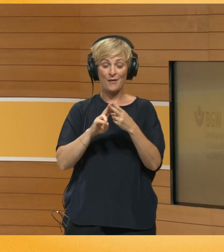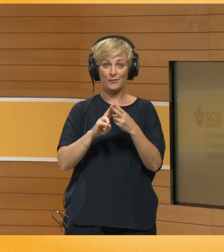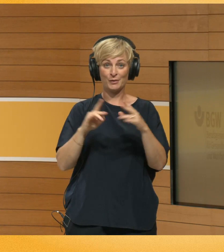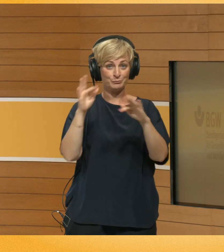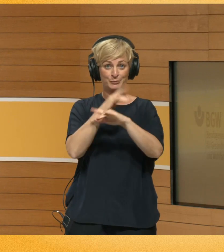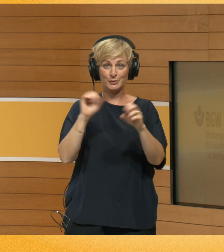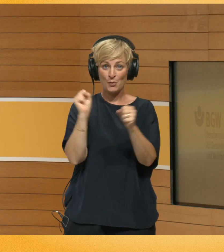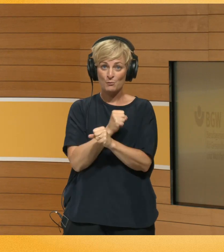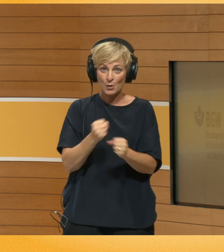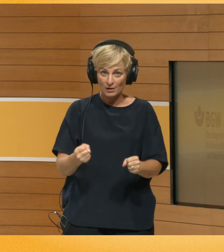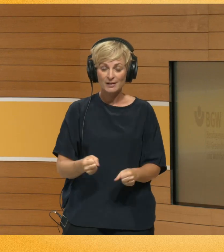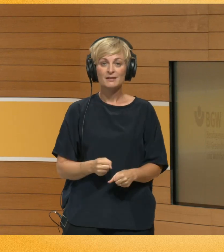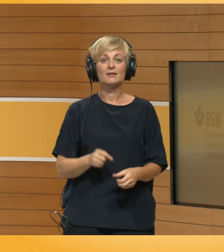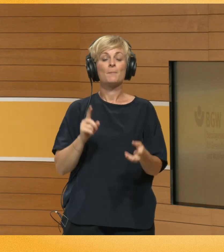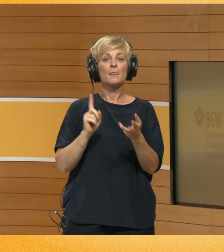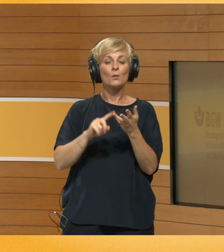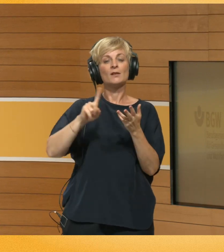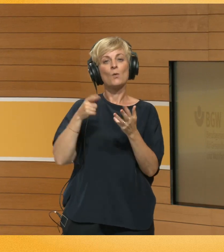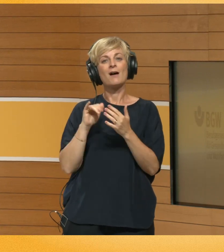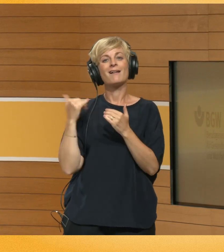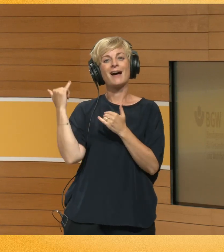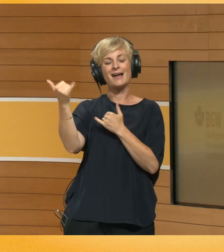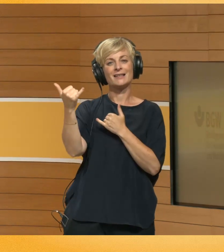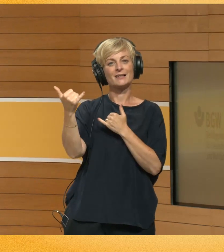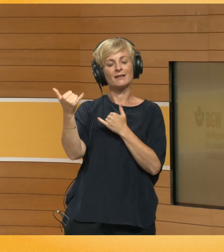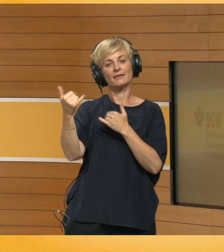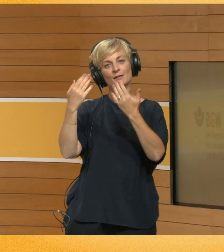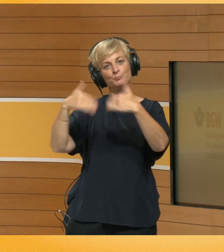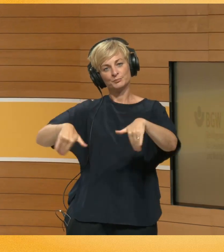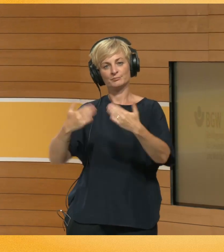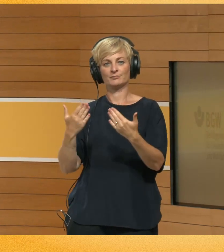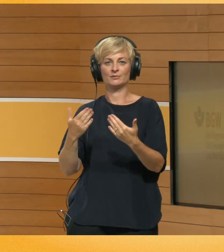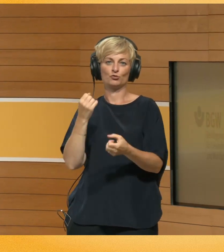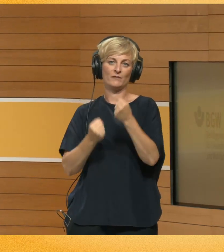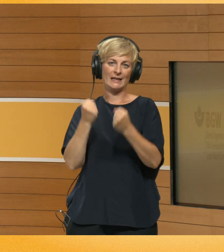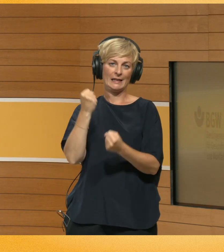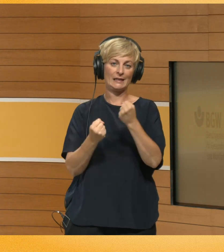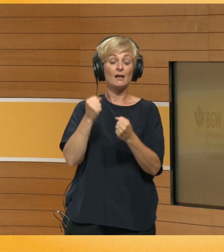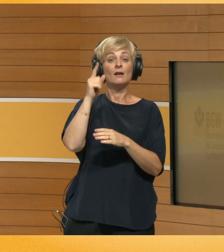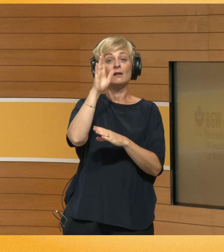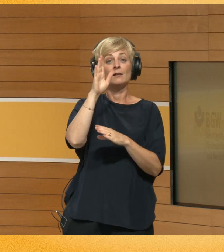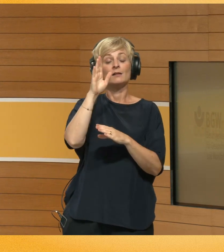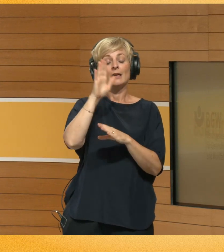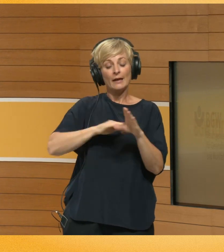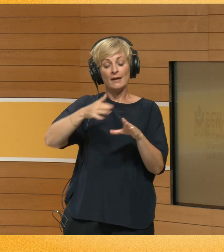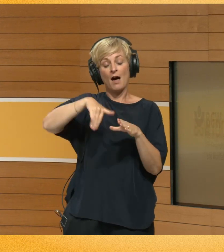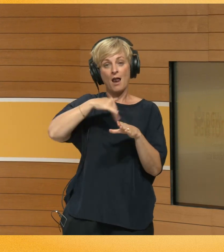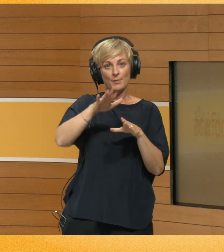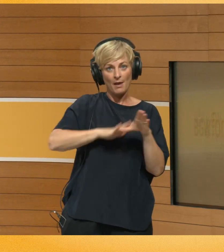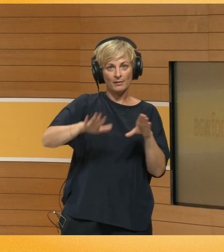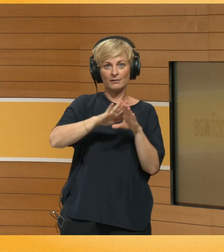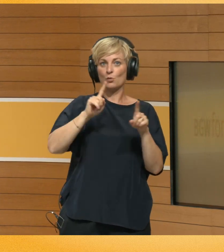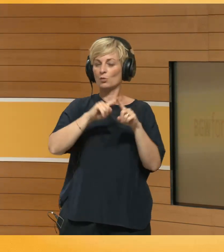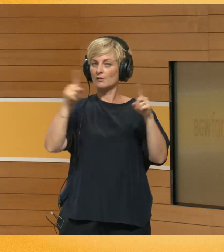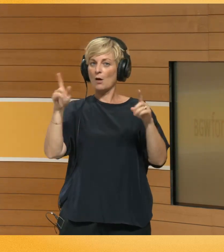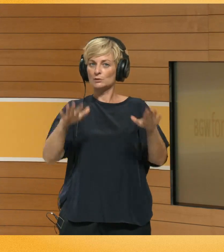domestic movements. Businesses were shut down. All these activities were measures that were